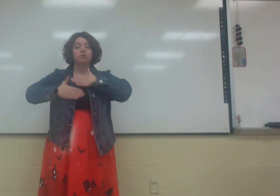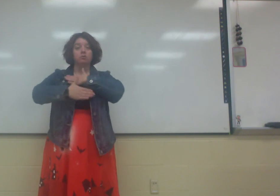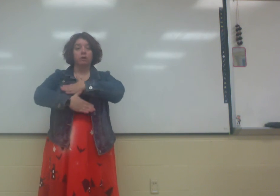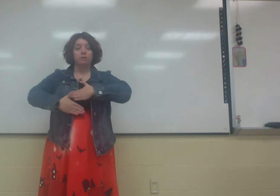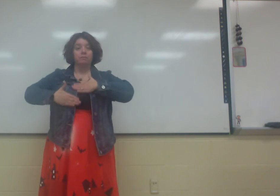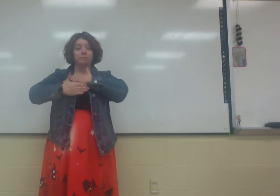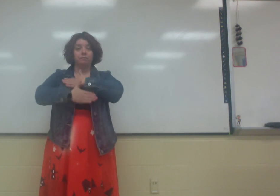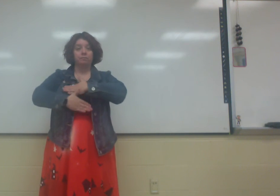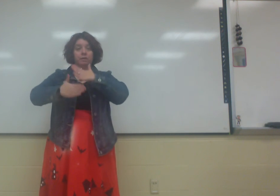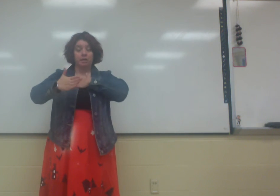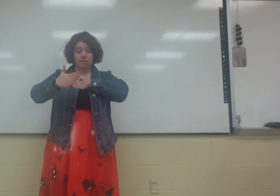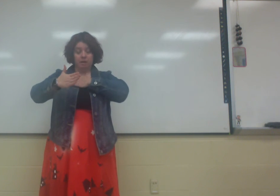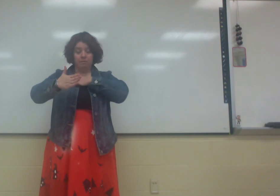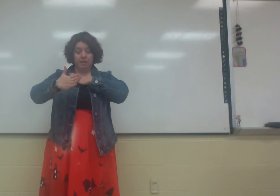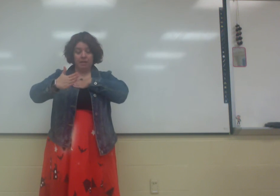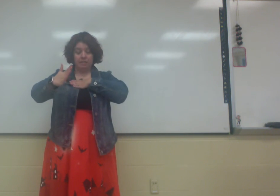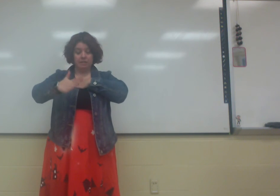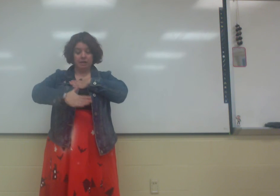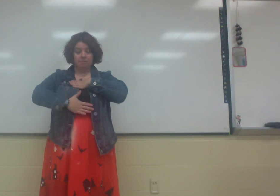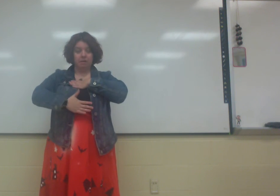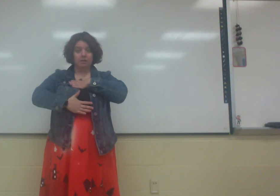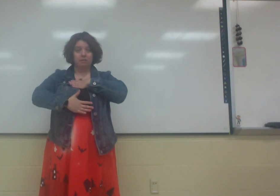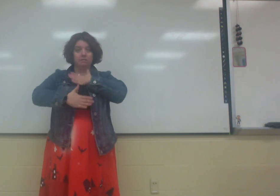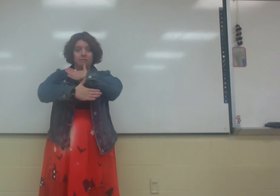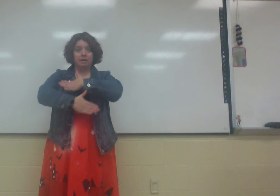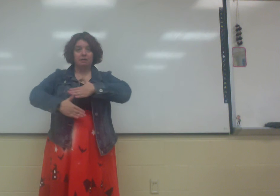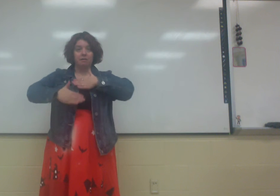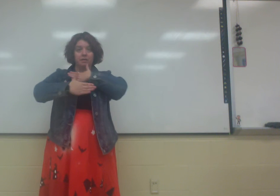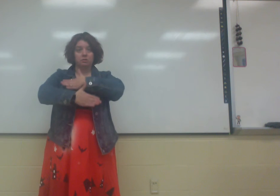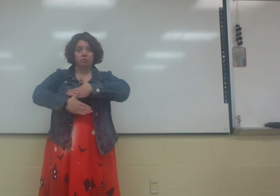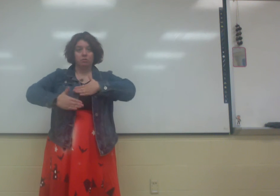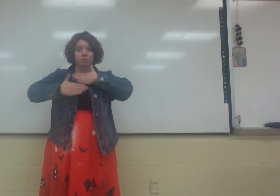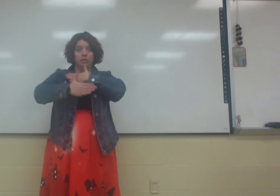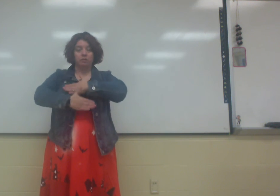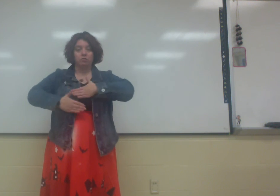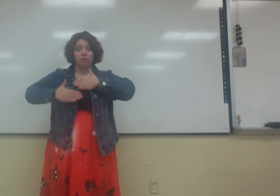enjoy. Okay, dominant hands on top, non-dominant's on bottom, and they circle, enjoy.